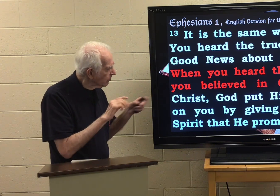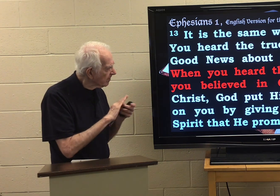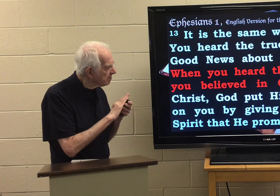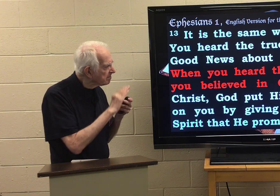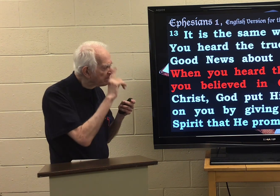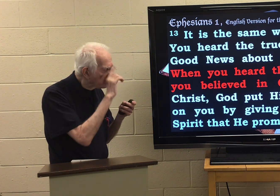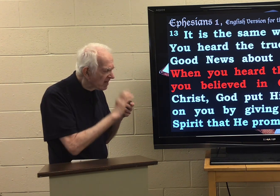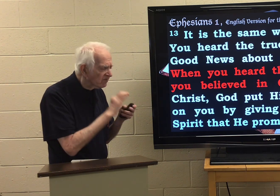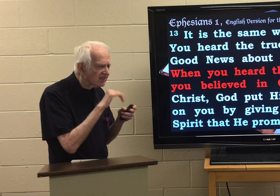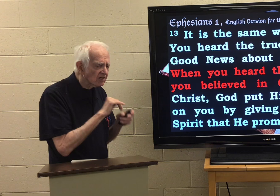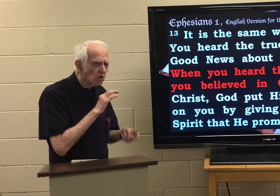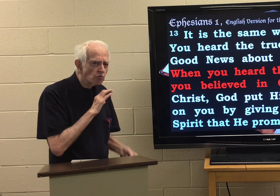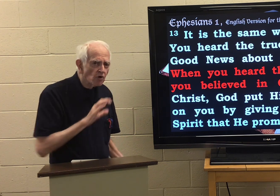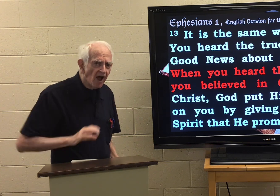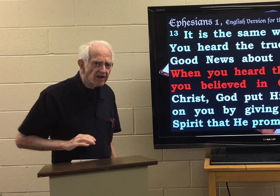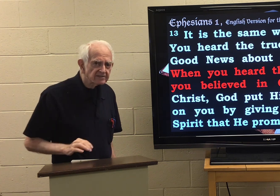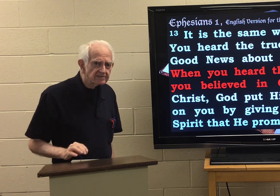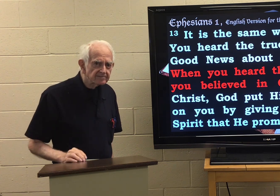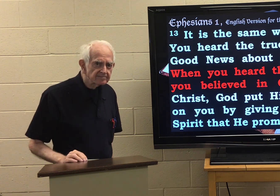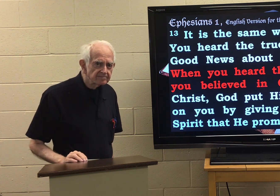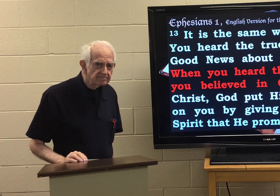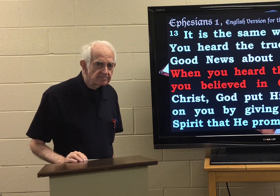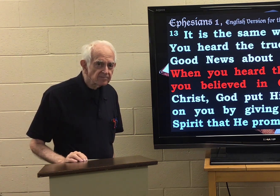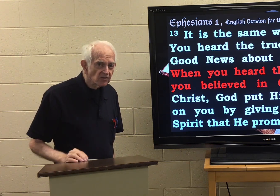you believed in Christ.